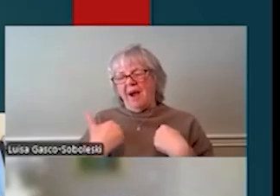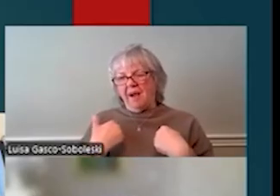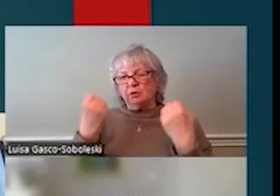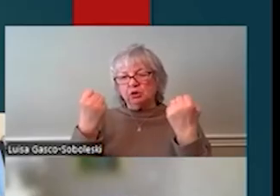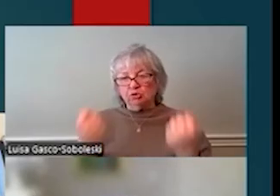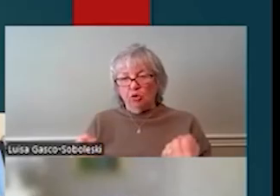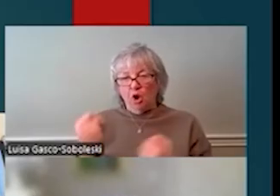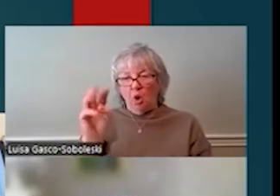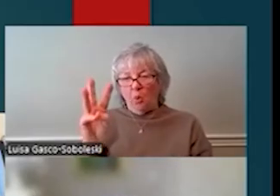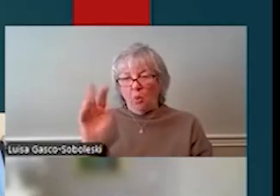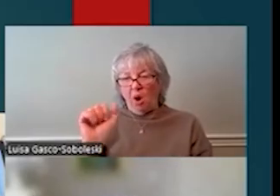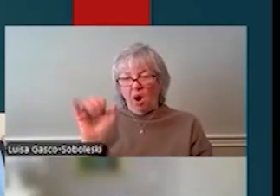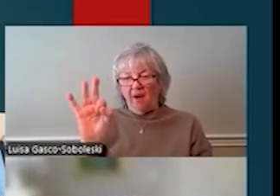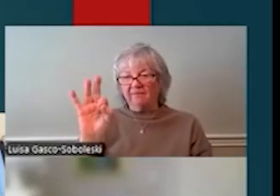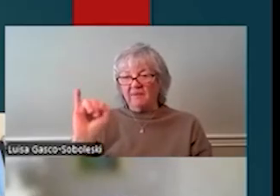download the app.